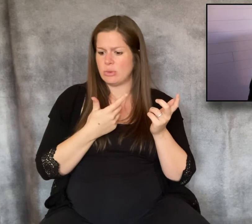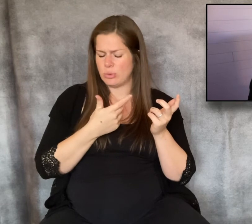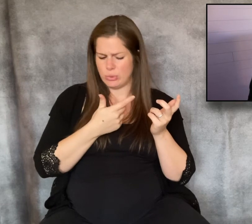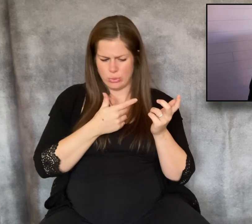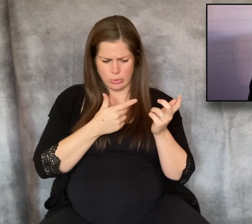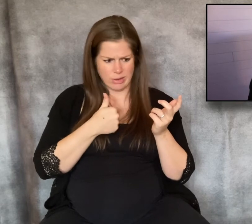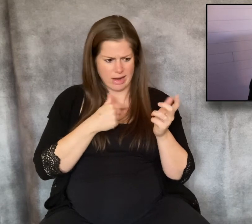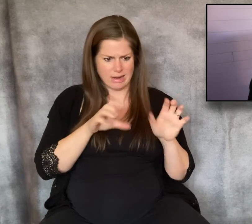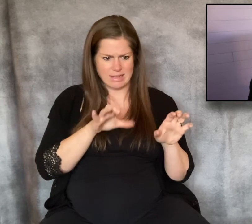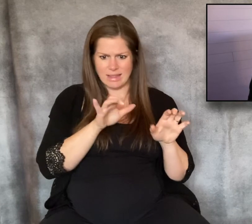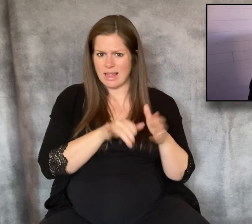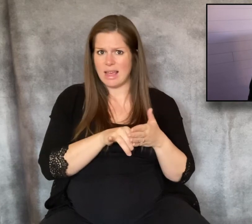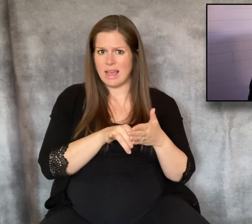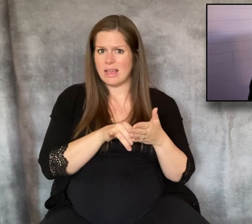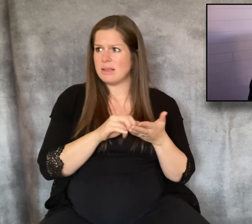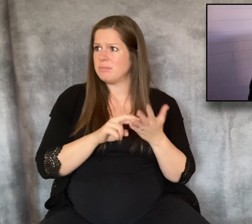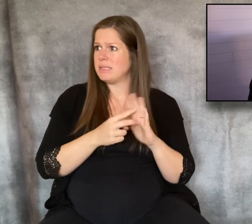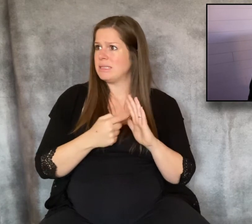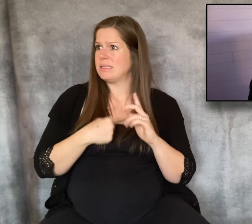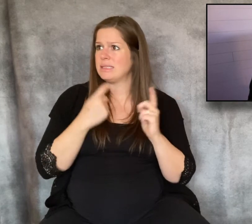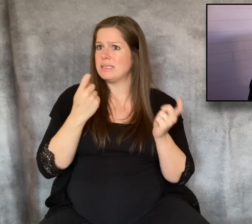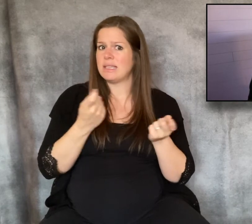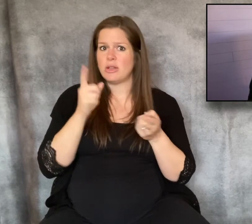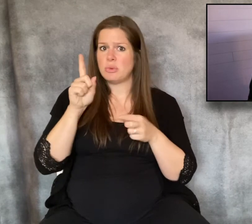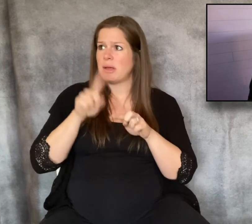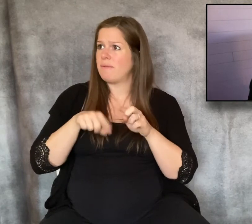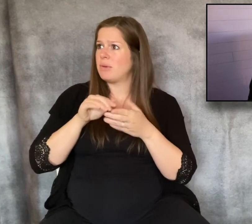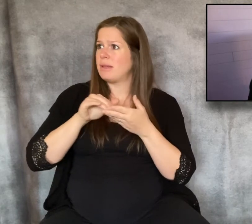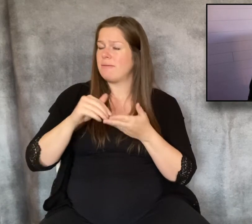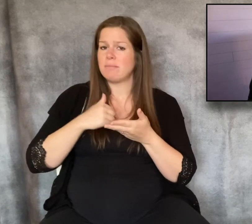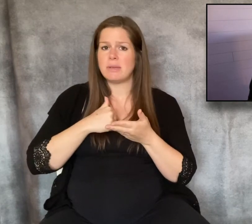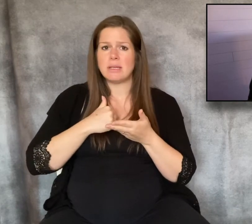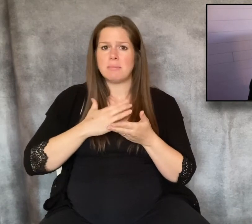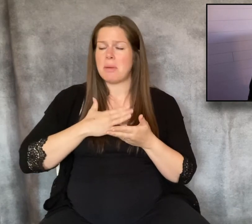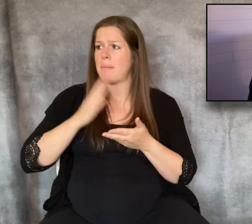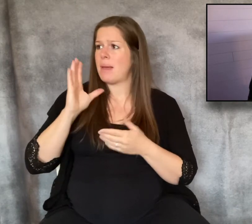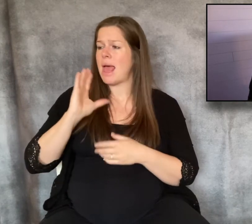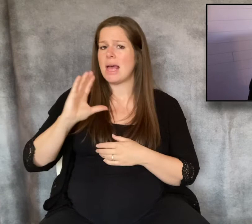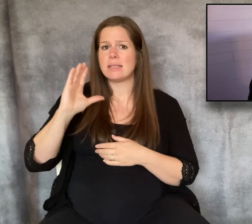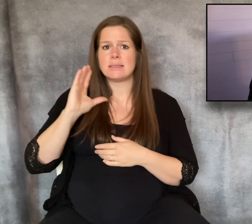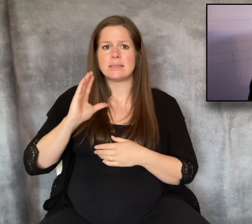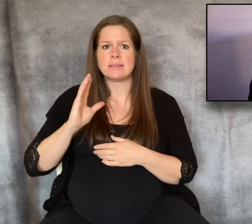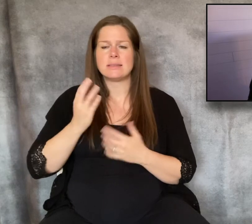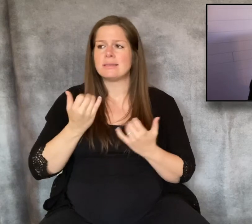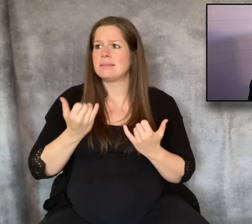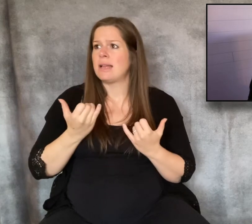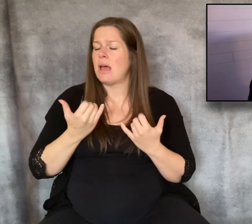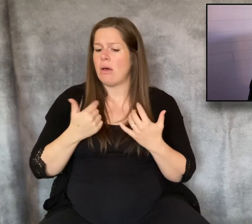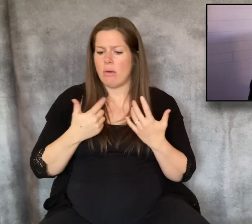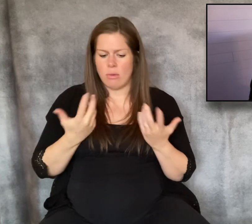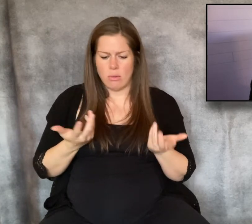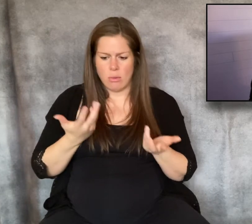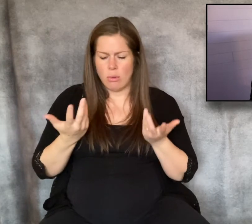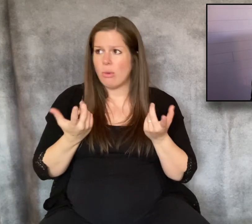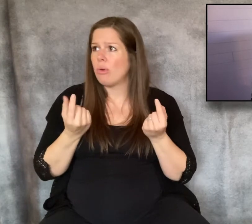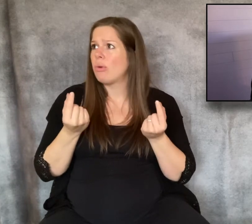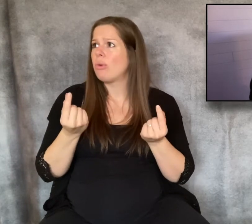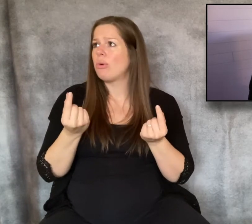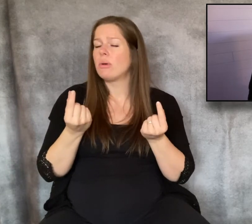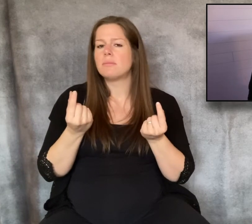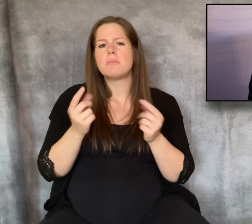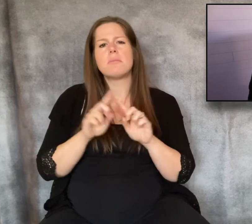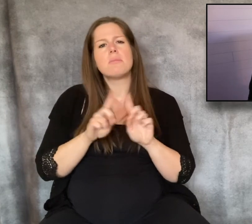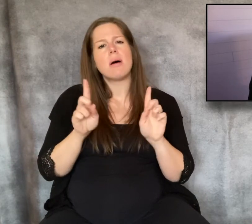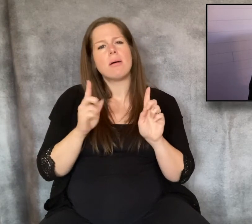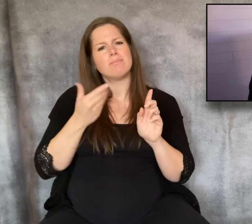are in sin that's unforgivable, that what they've done in the past has led them to a place now that is